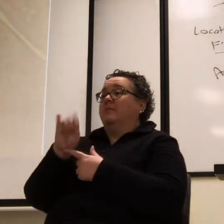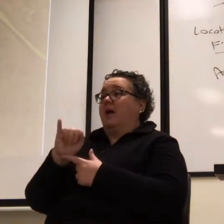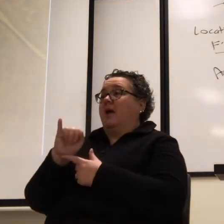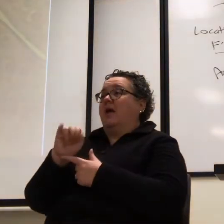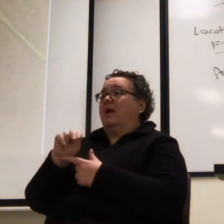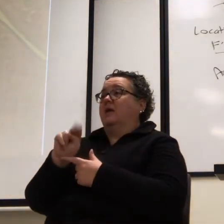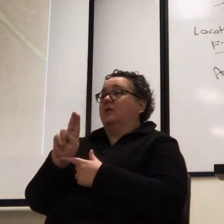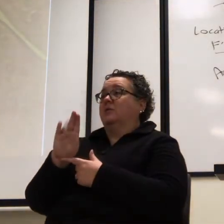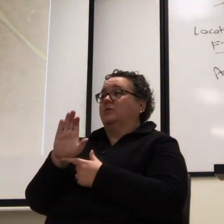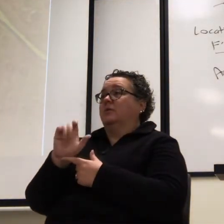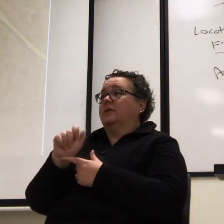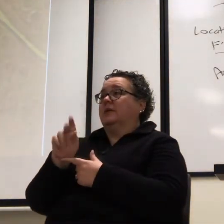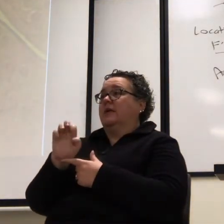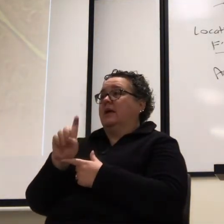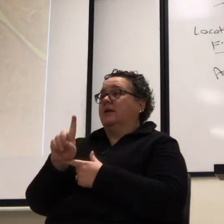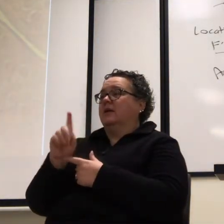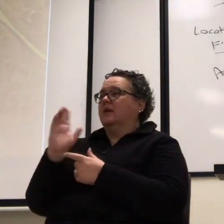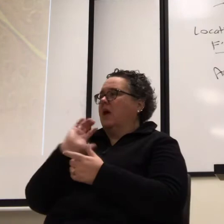All right, our picture.